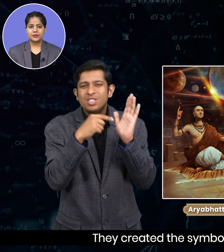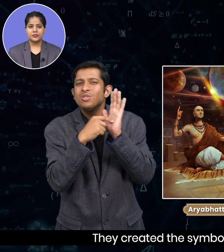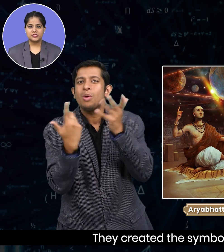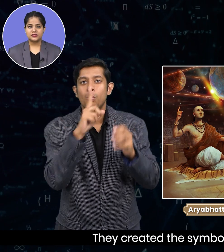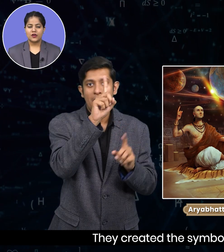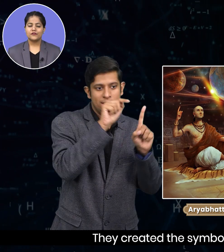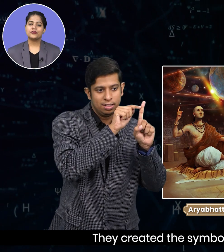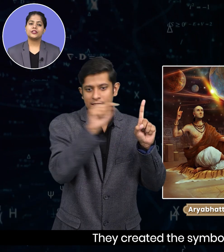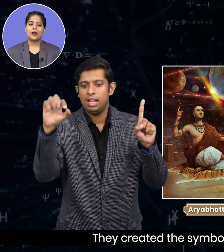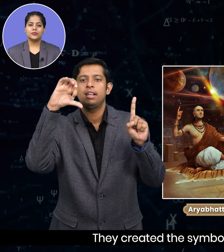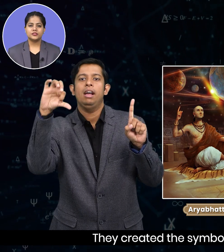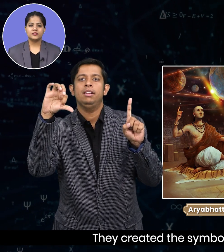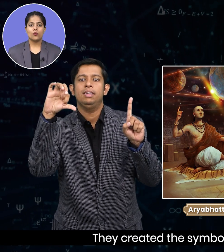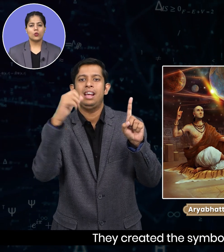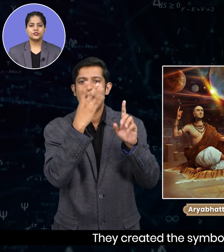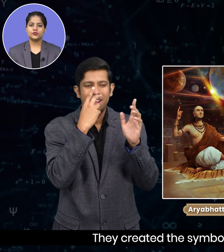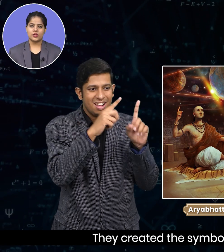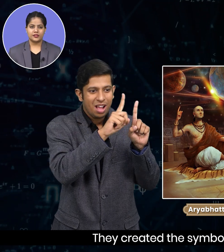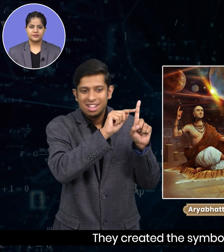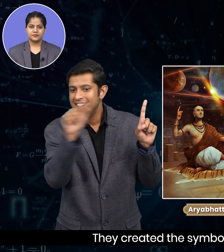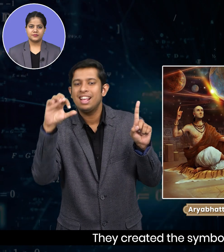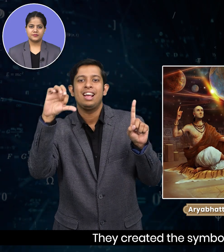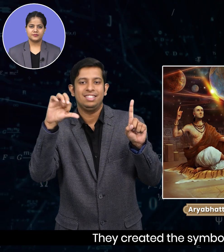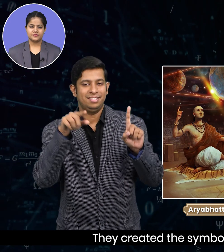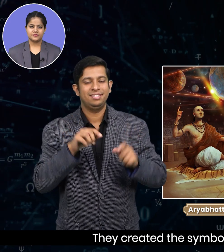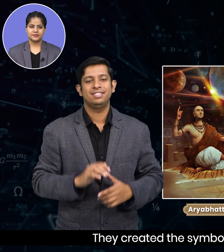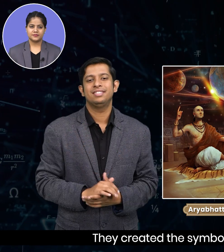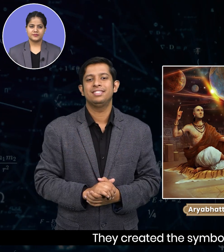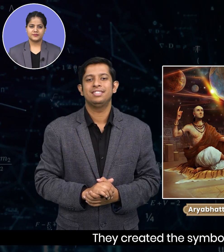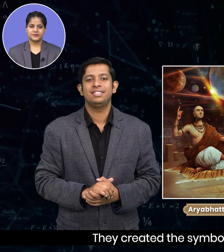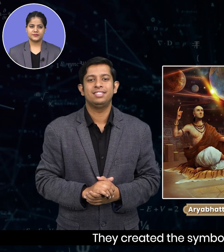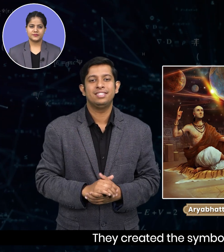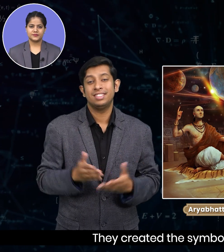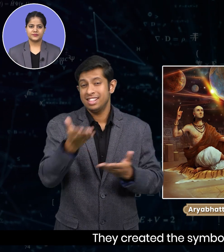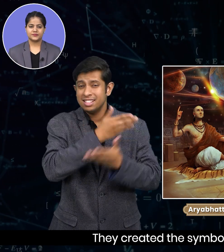created the symbols for the numbers 1 to 9.